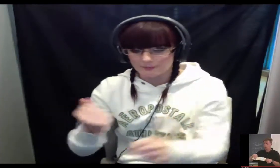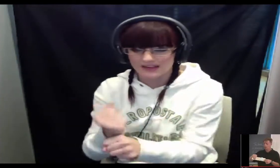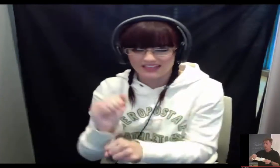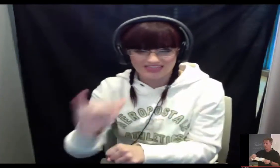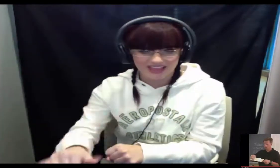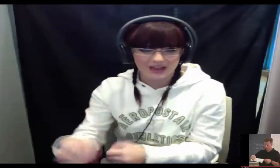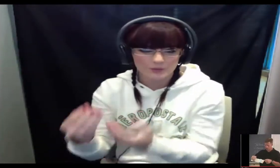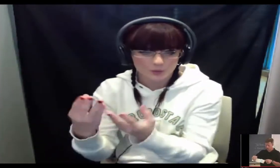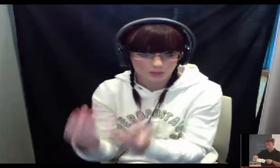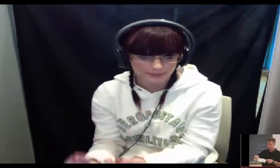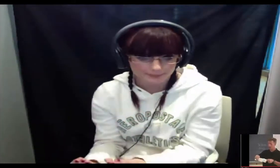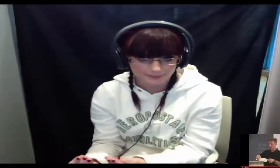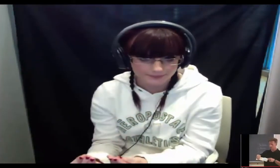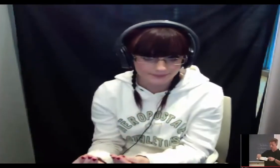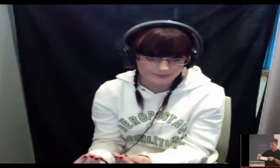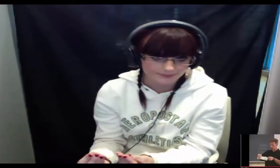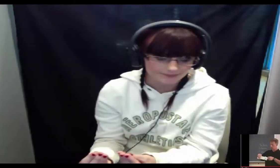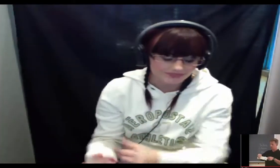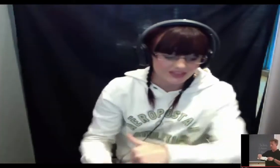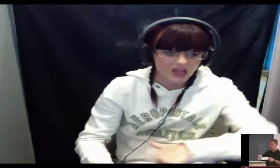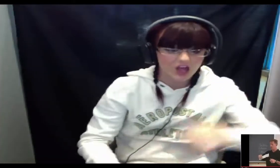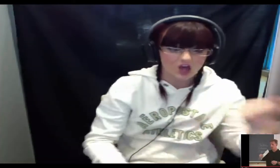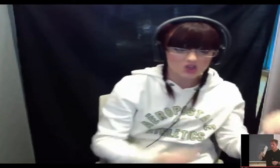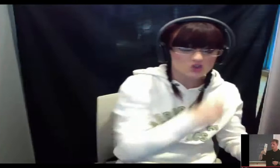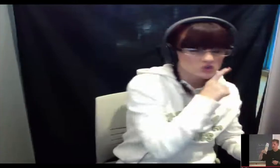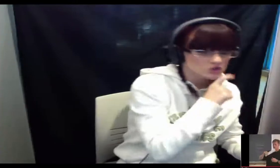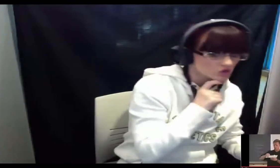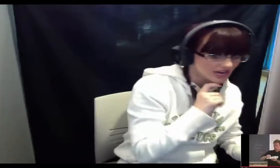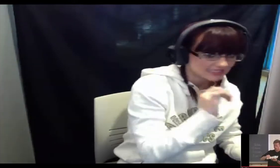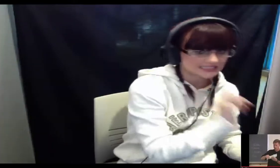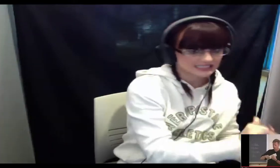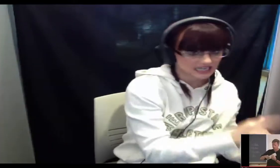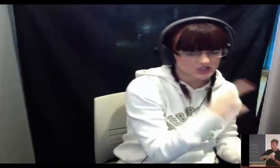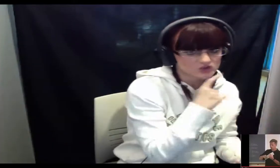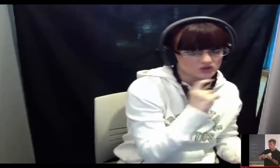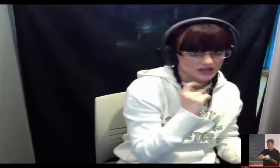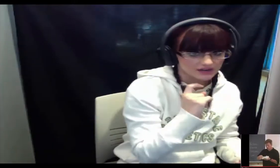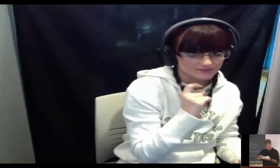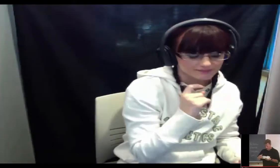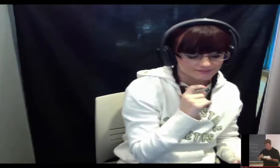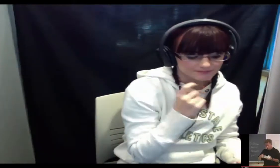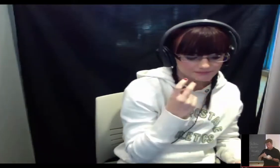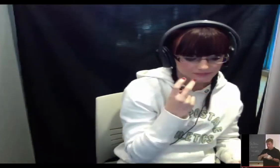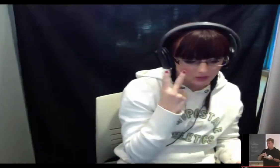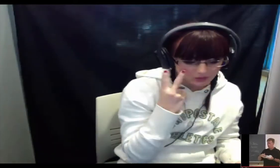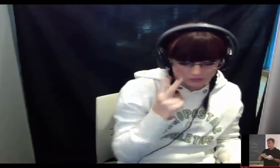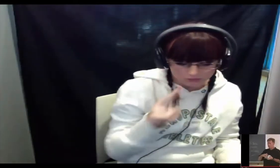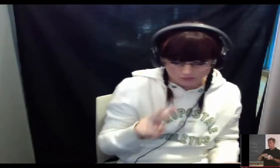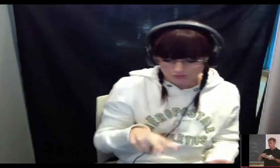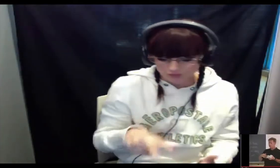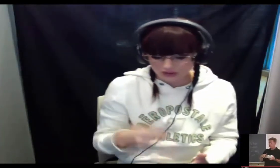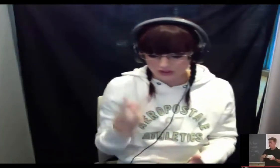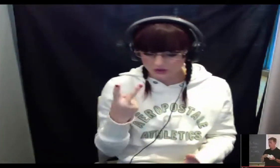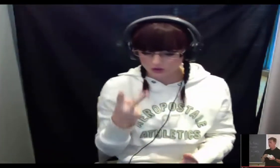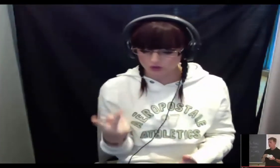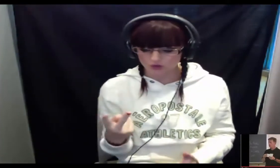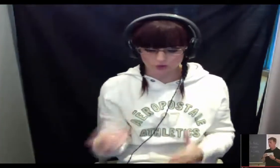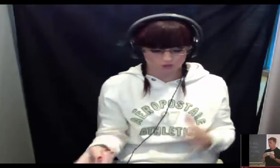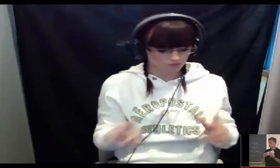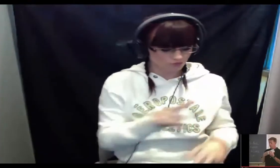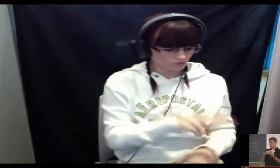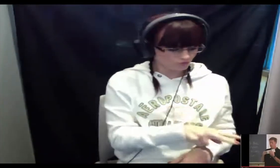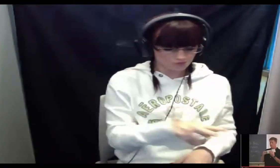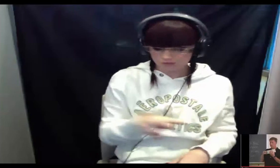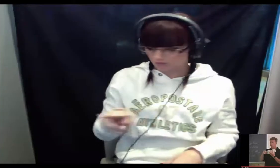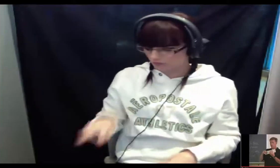This is the wet bulb. This is the dry bulb. This one stays dry. They read the two. They will come up with different temperature